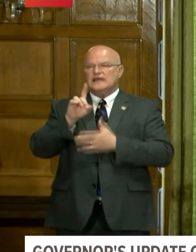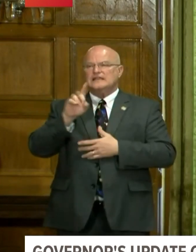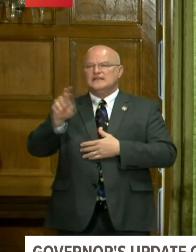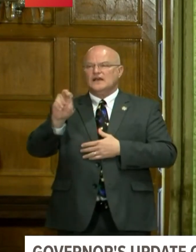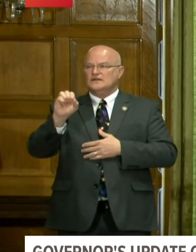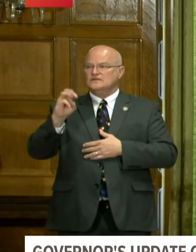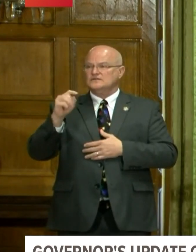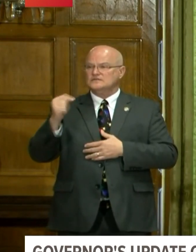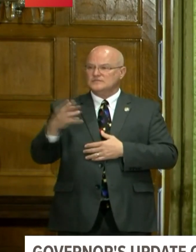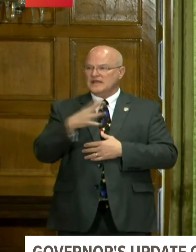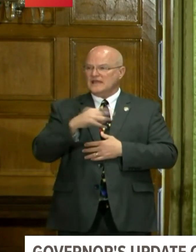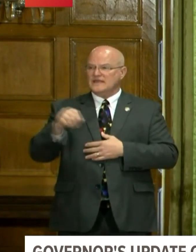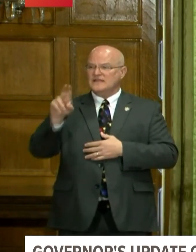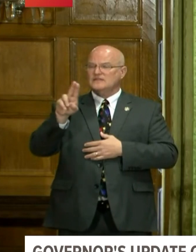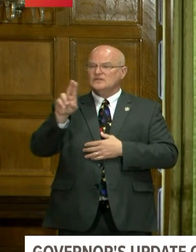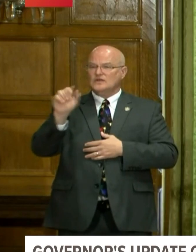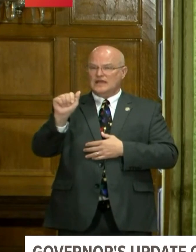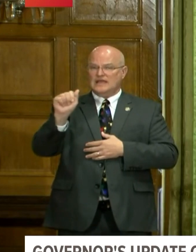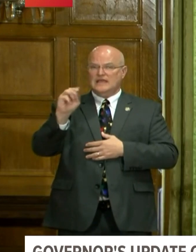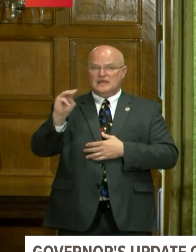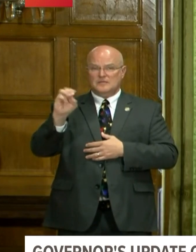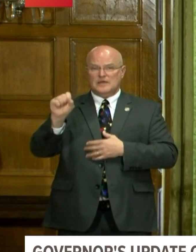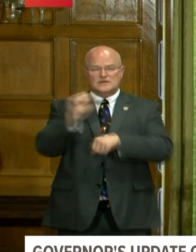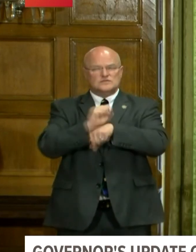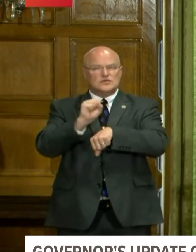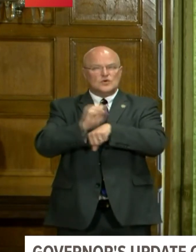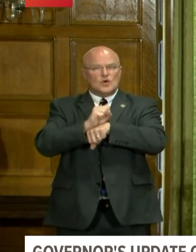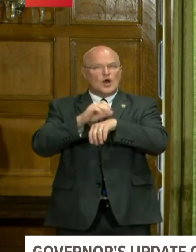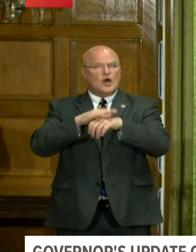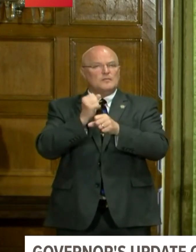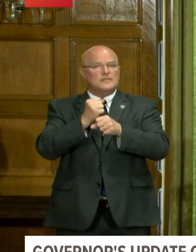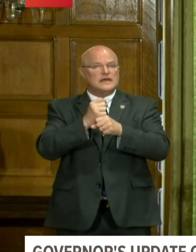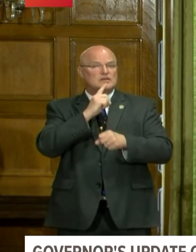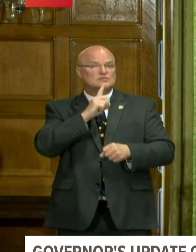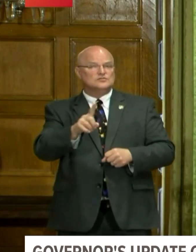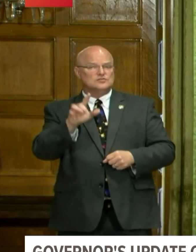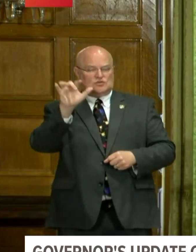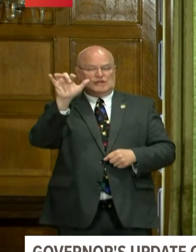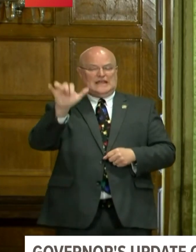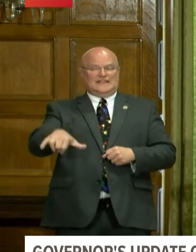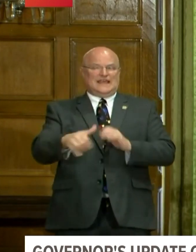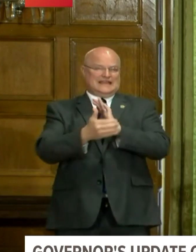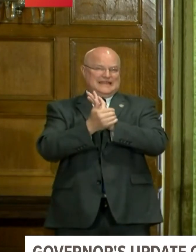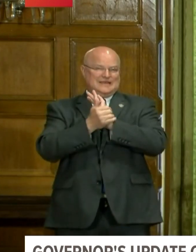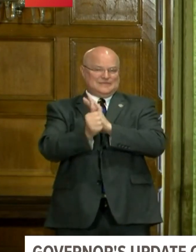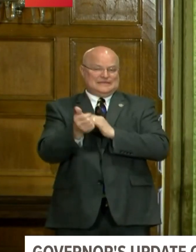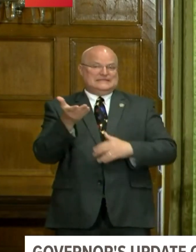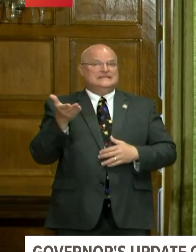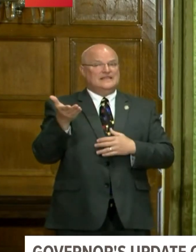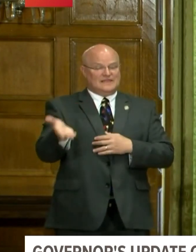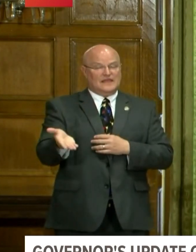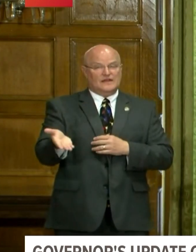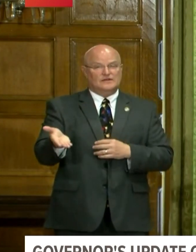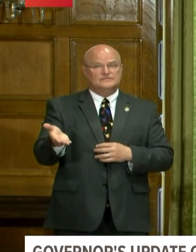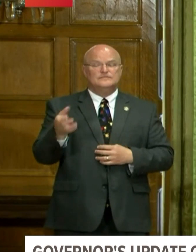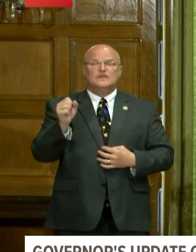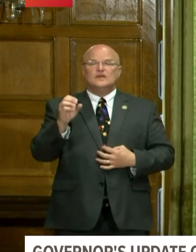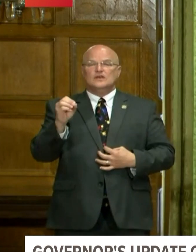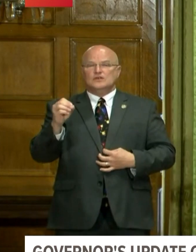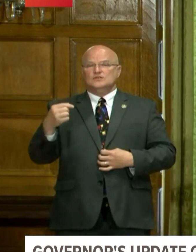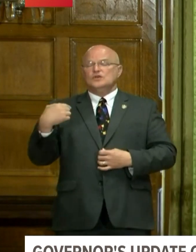Dr. Smith and UAMS is working on making sure that capability is there.